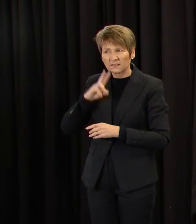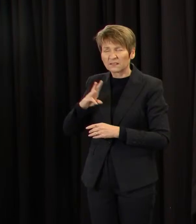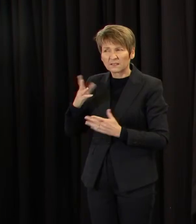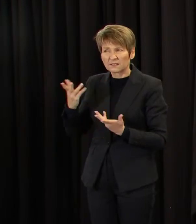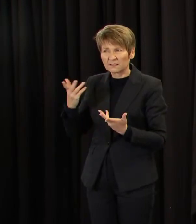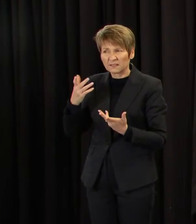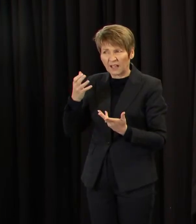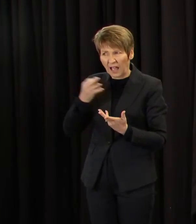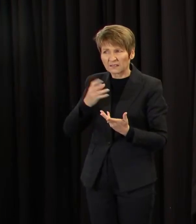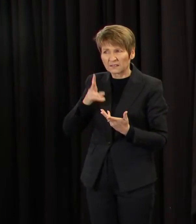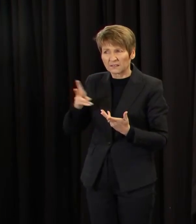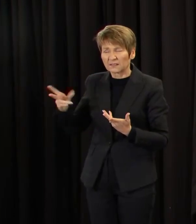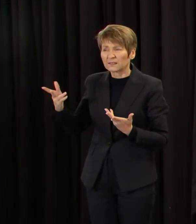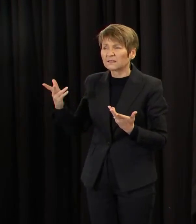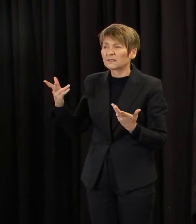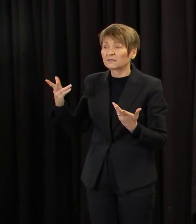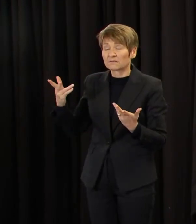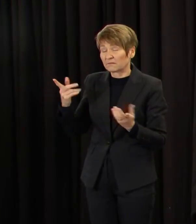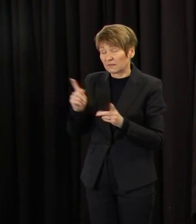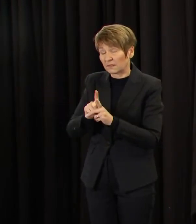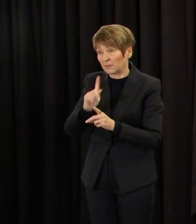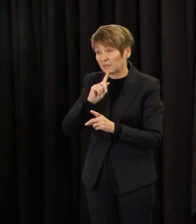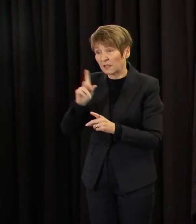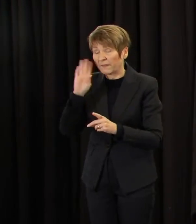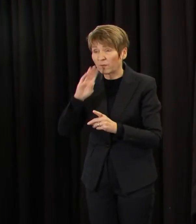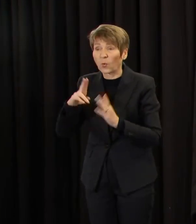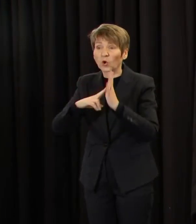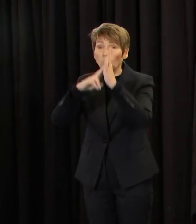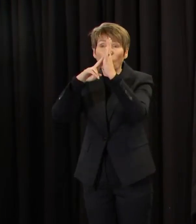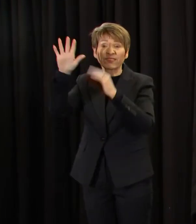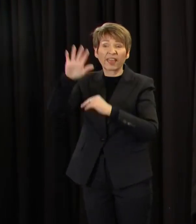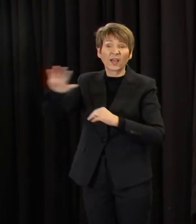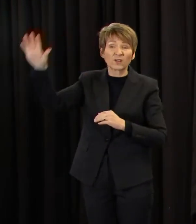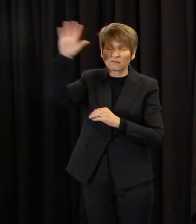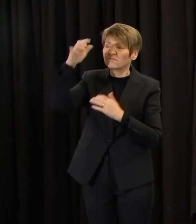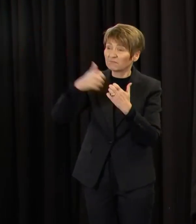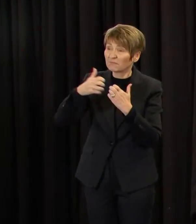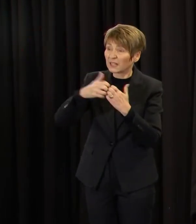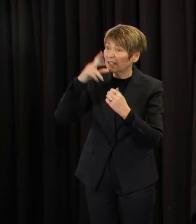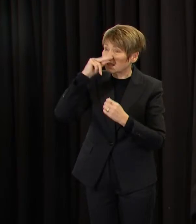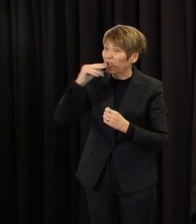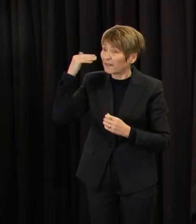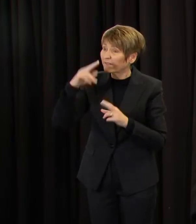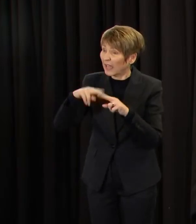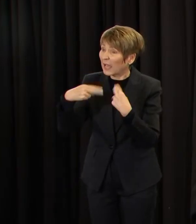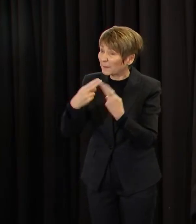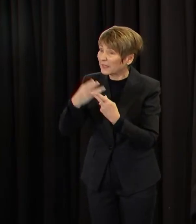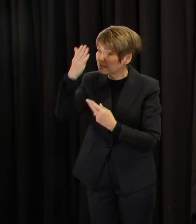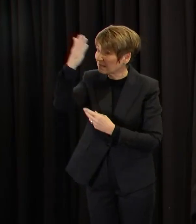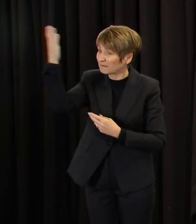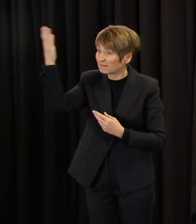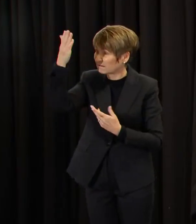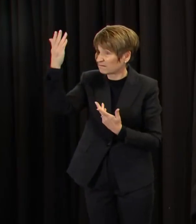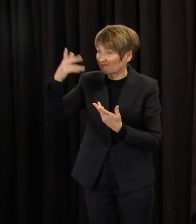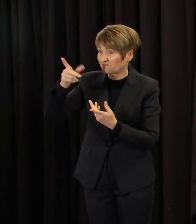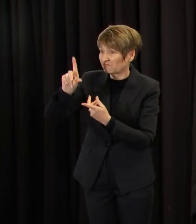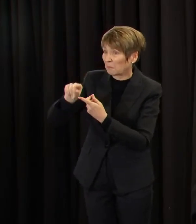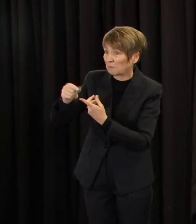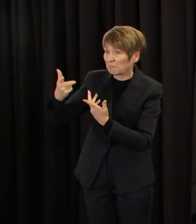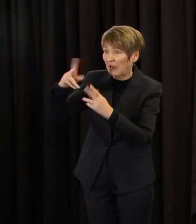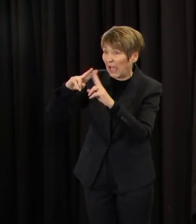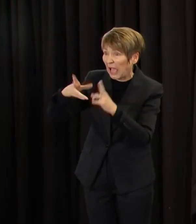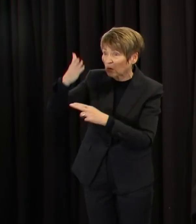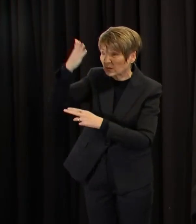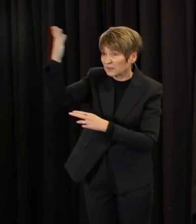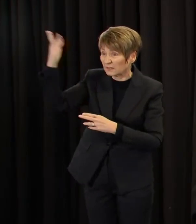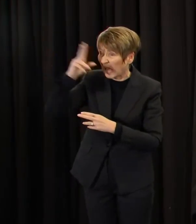in those LGAs compared to other parts of Melbourne. That frankly has been the primary reason why we've got lower uptake. I